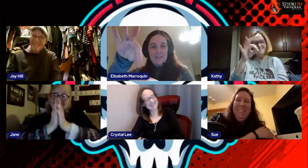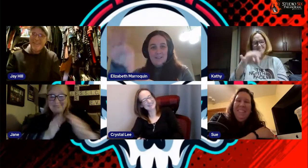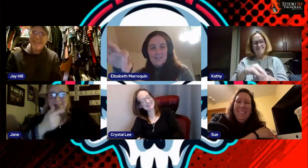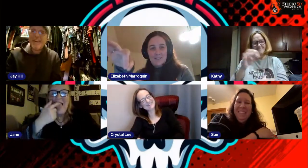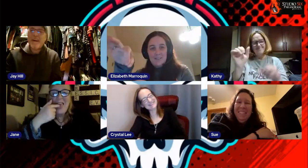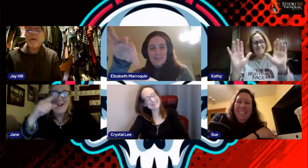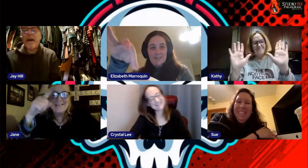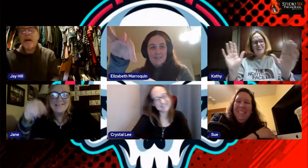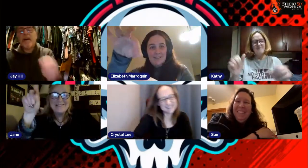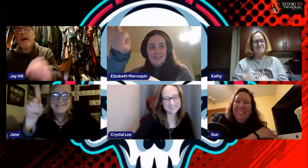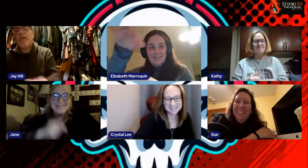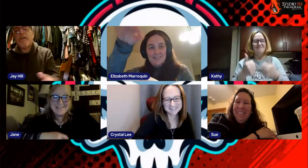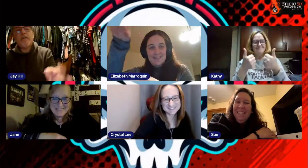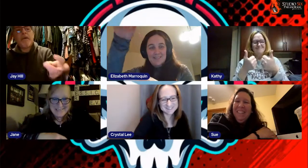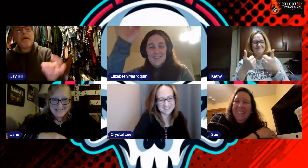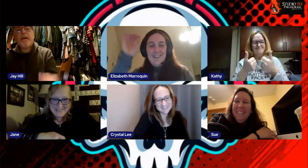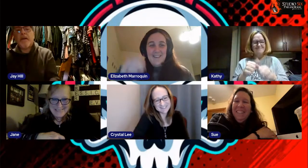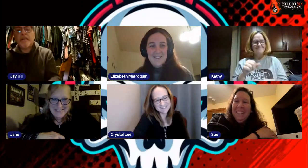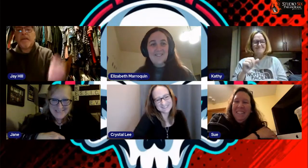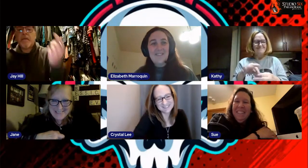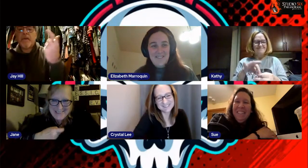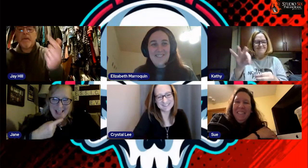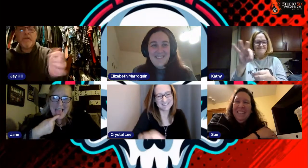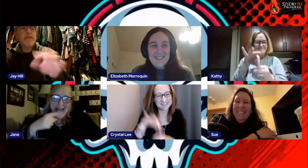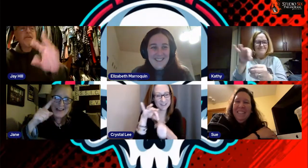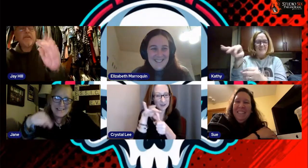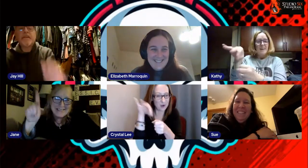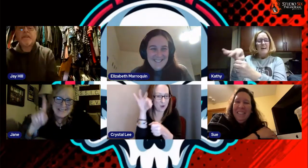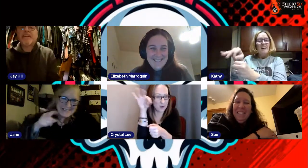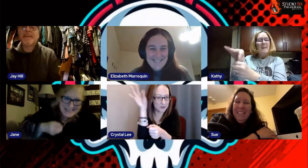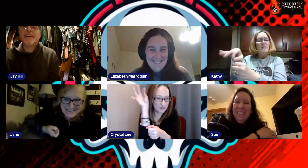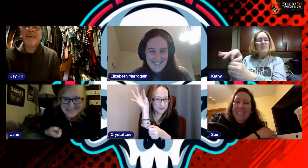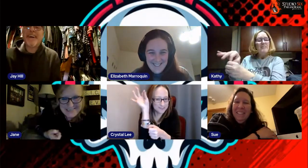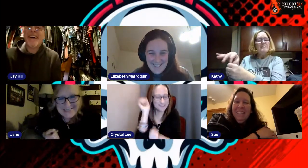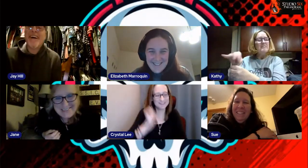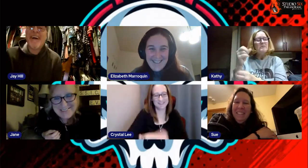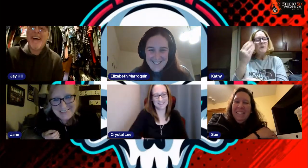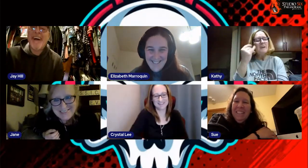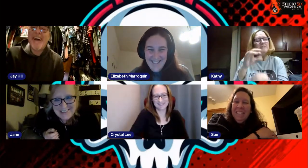finger. Yeah, yep. I was doing my pinky because I'm a weirdo. So